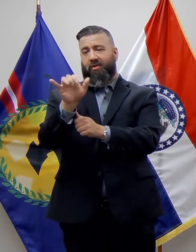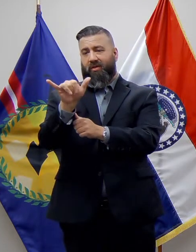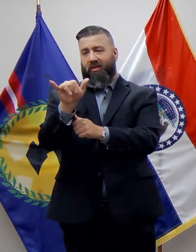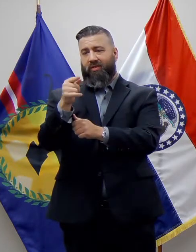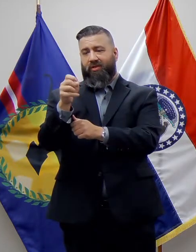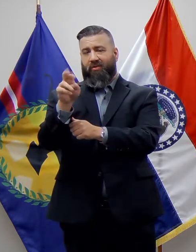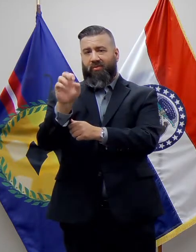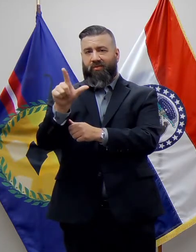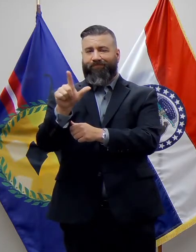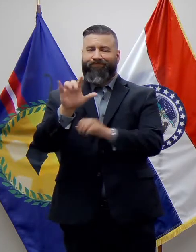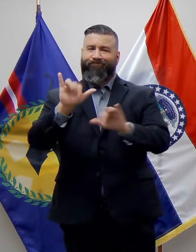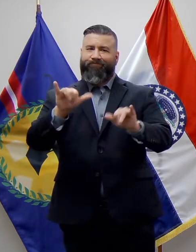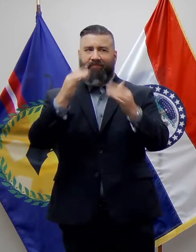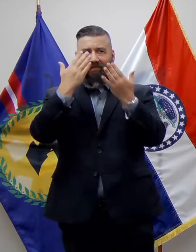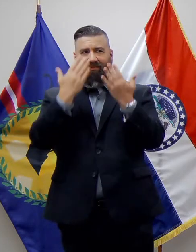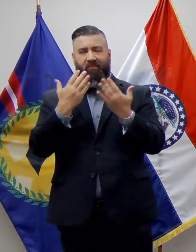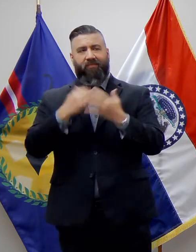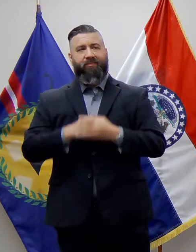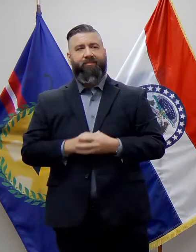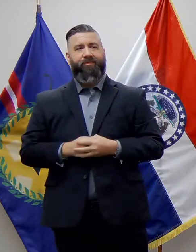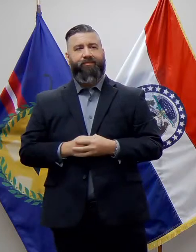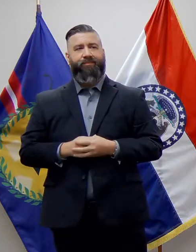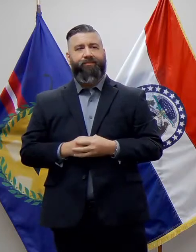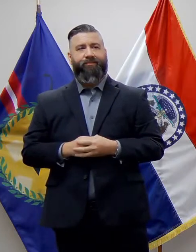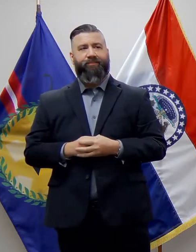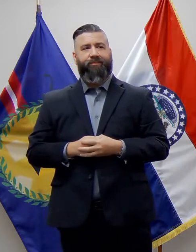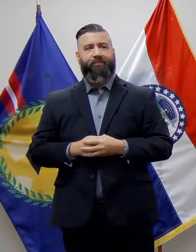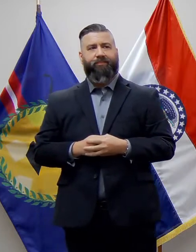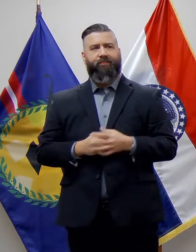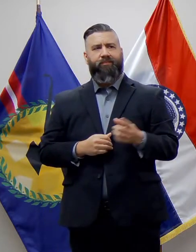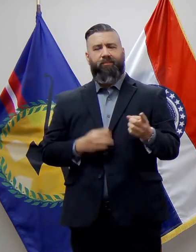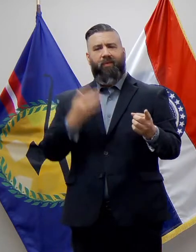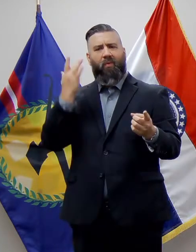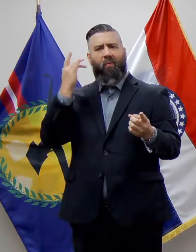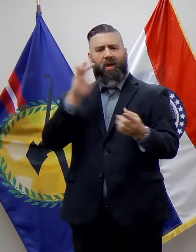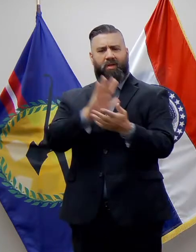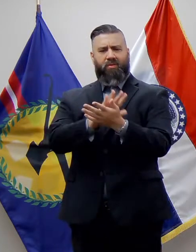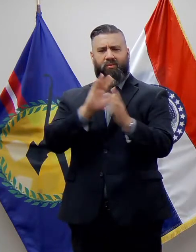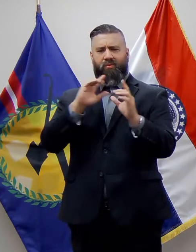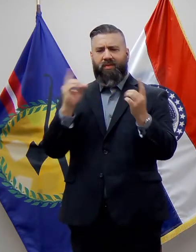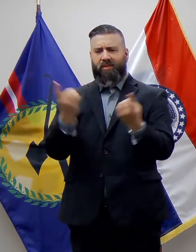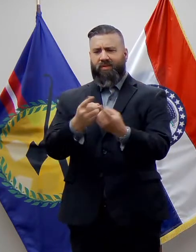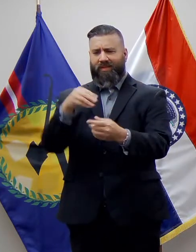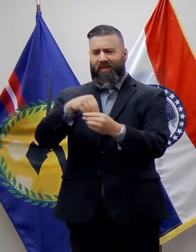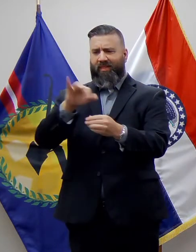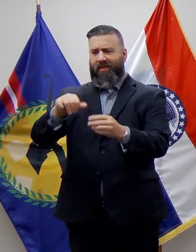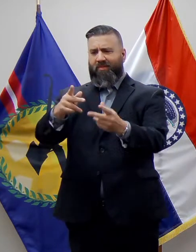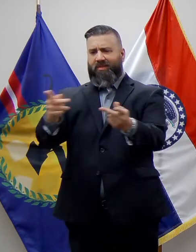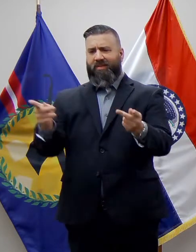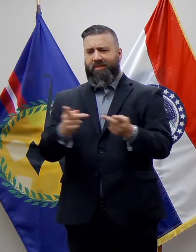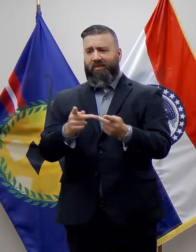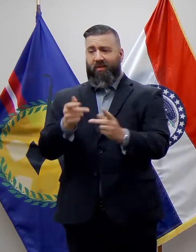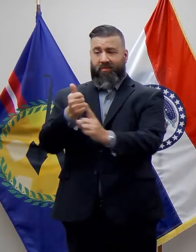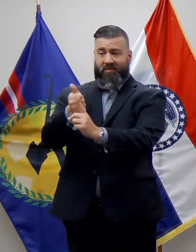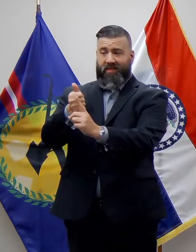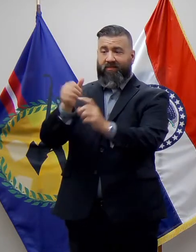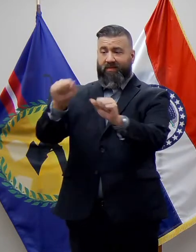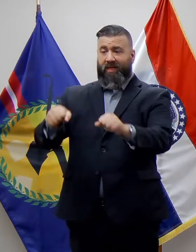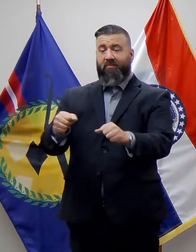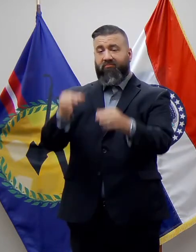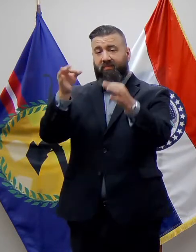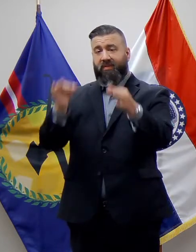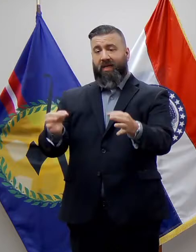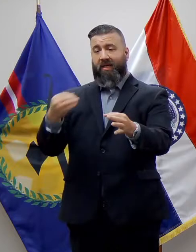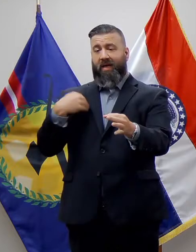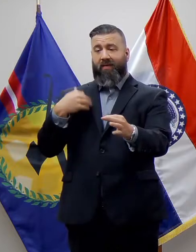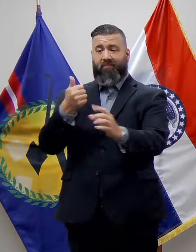it put school districts in that position when school districts are responsible for adopting their own? School districts can have their